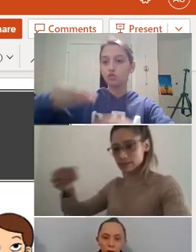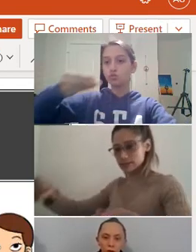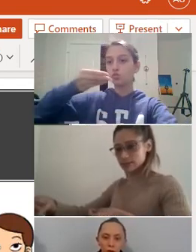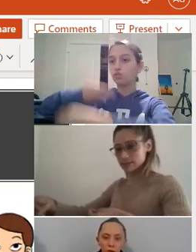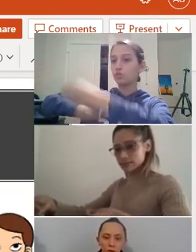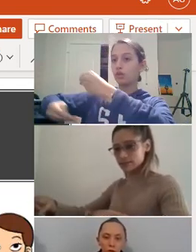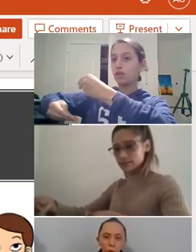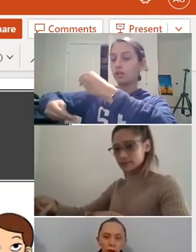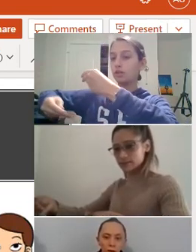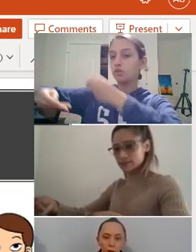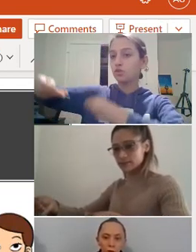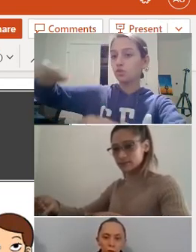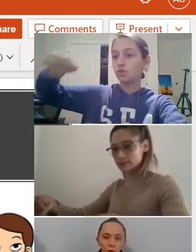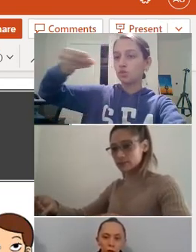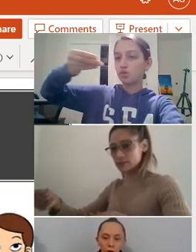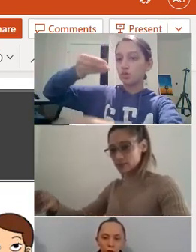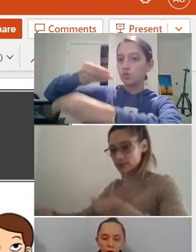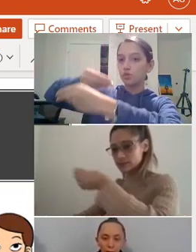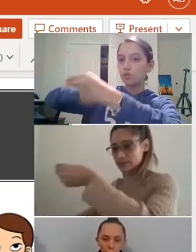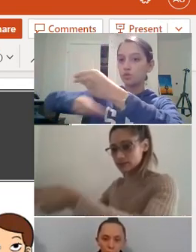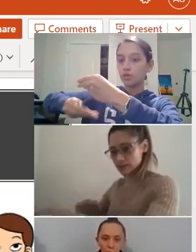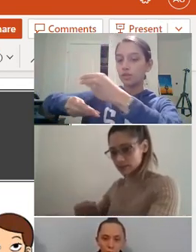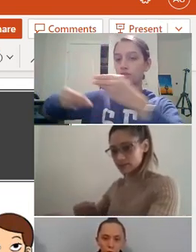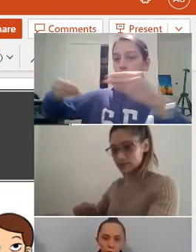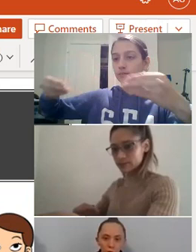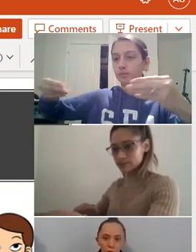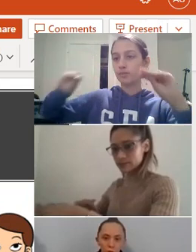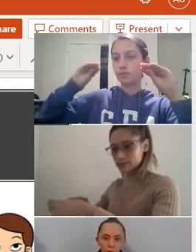Trade. So one hand goes over the other out.